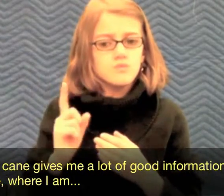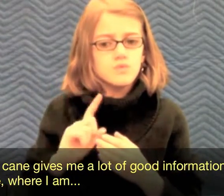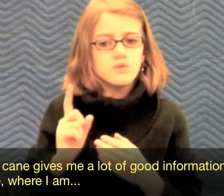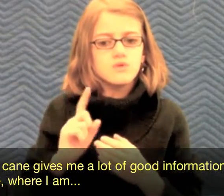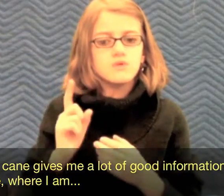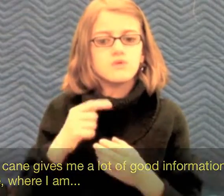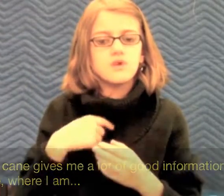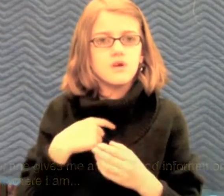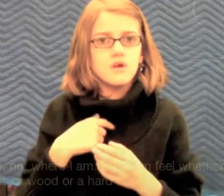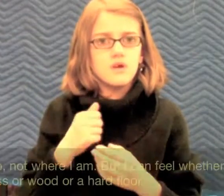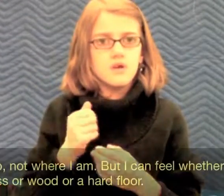where I am.